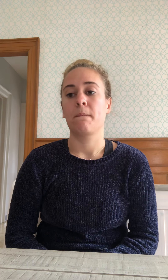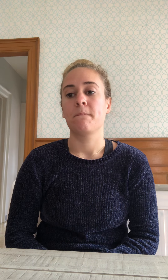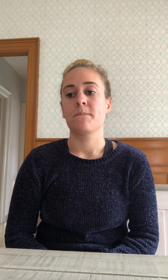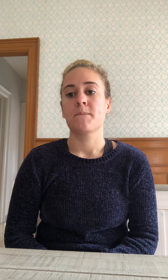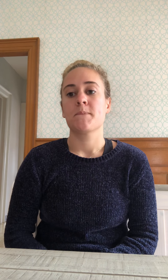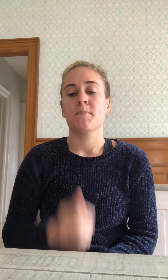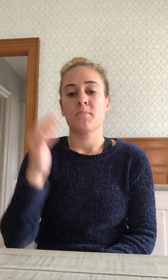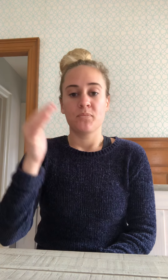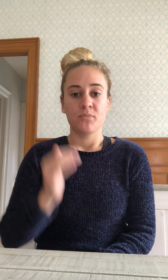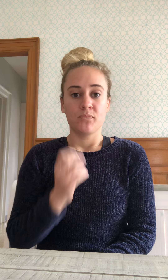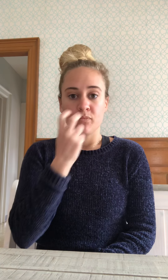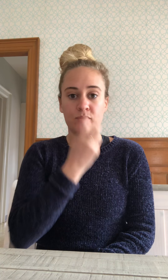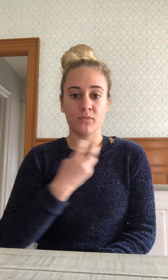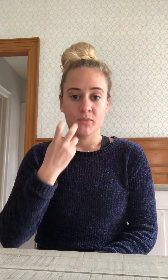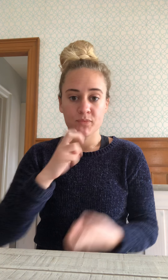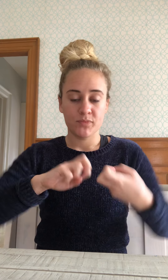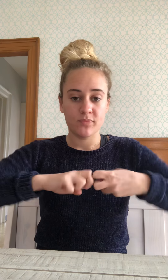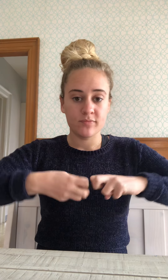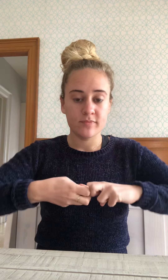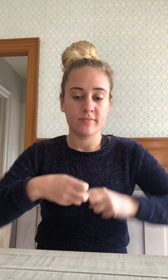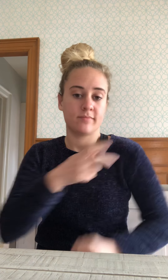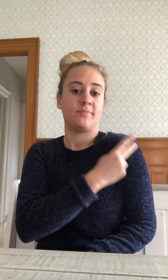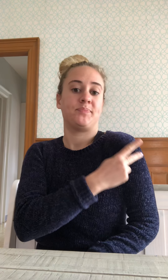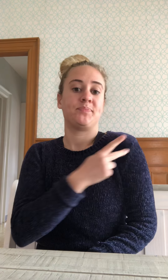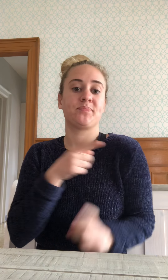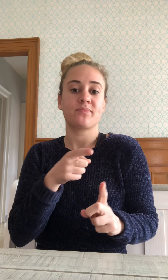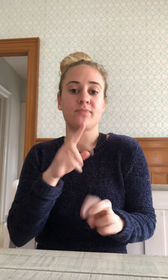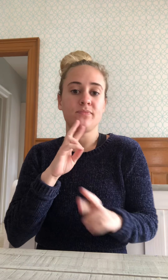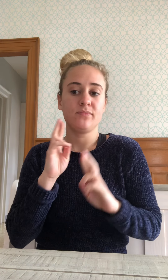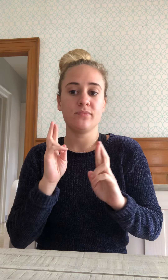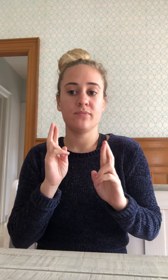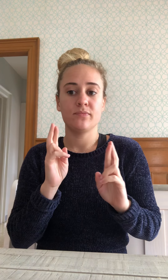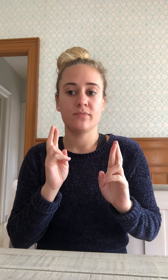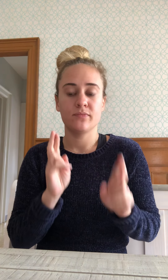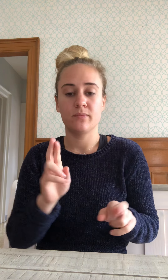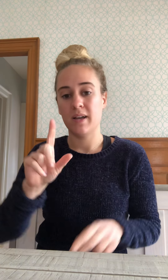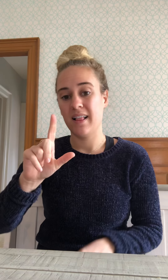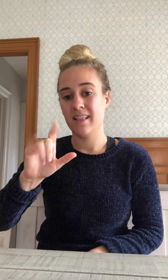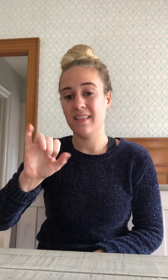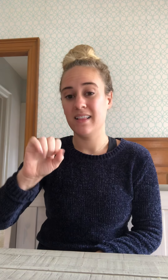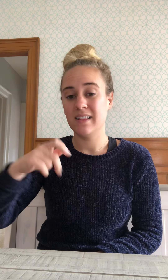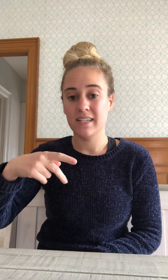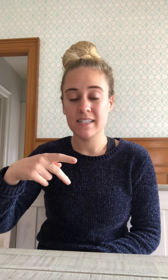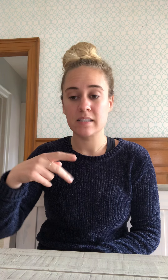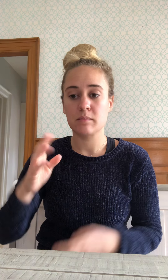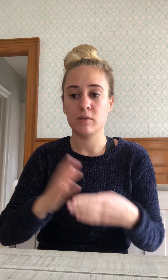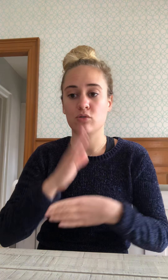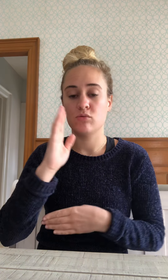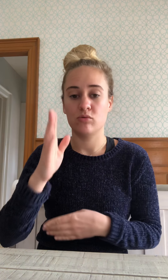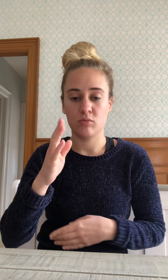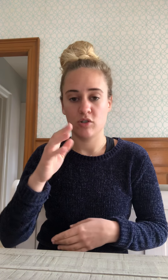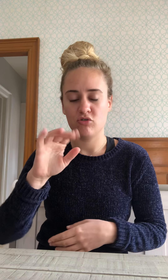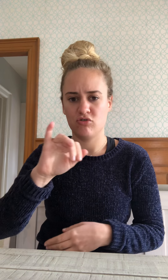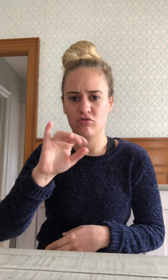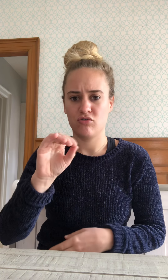phonetic problems, patients report sudden lisping, too much overjet. That can sometimes occur when